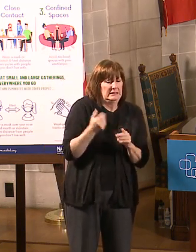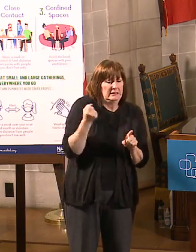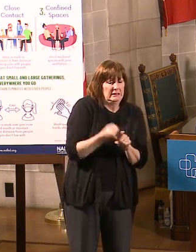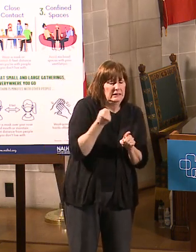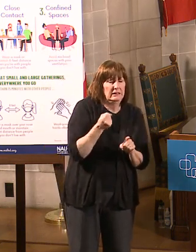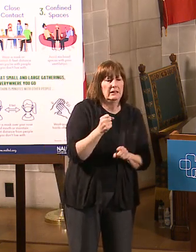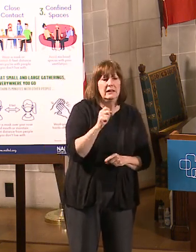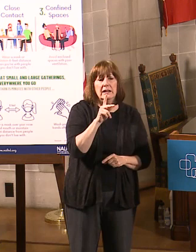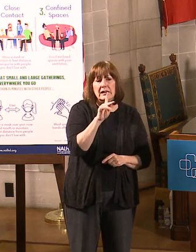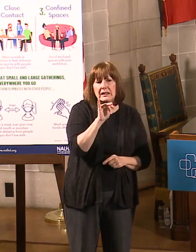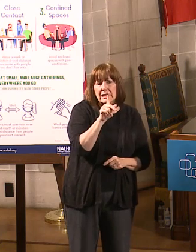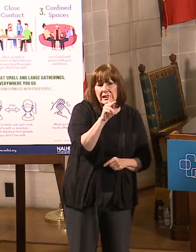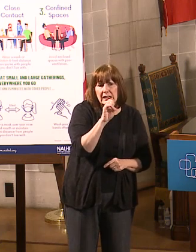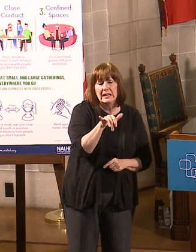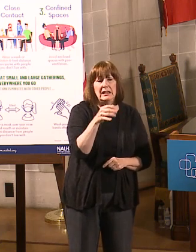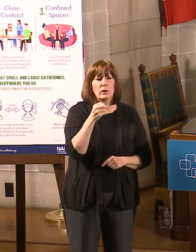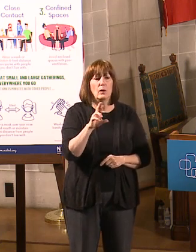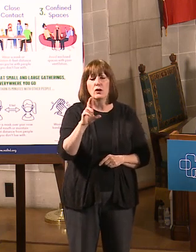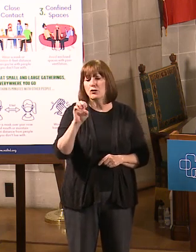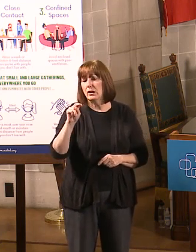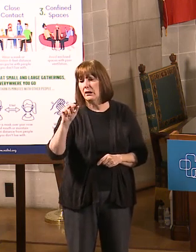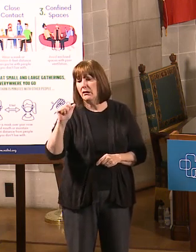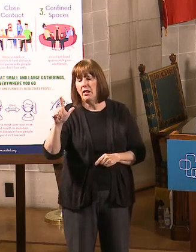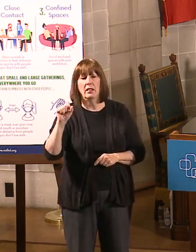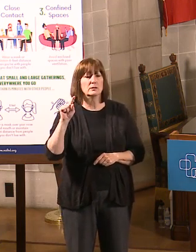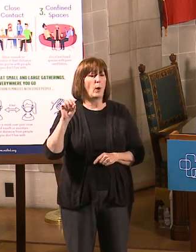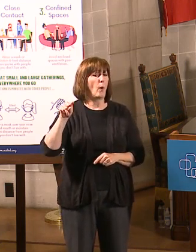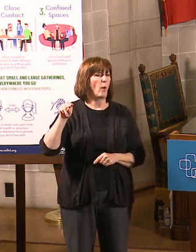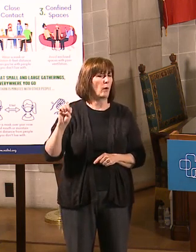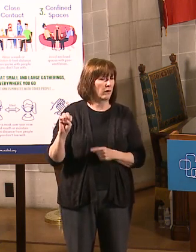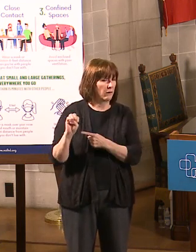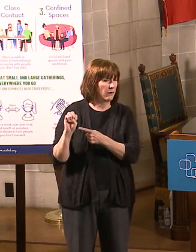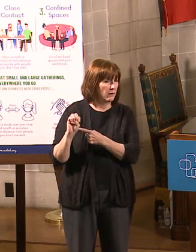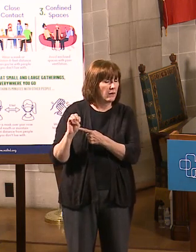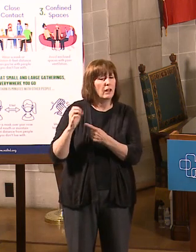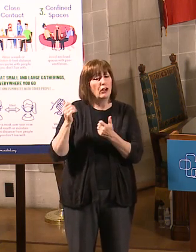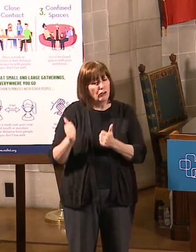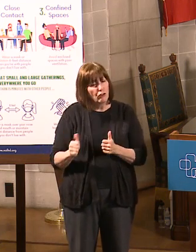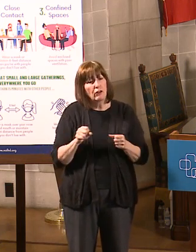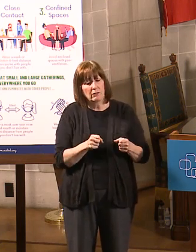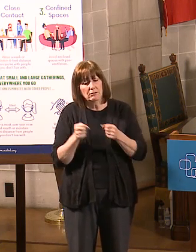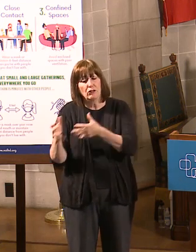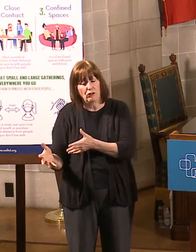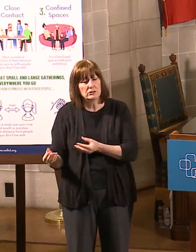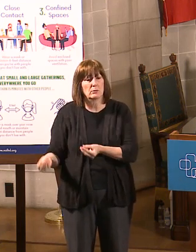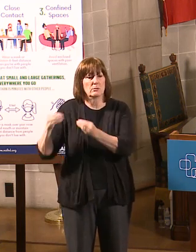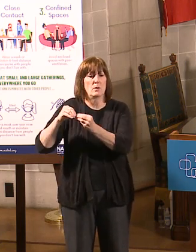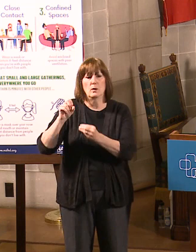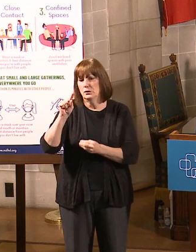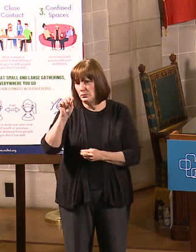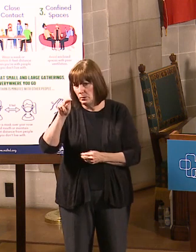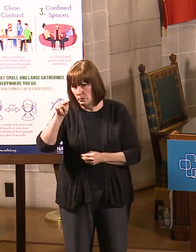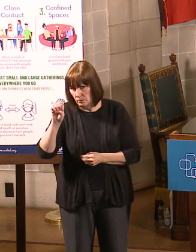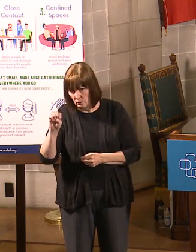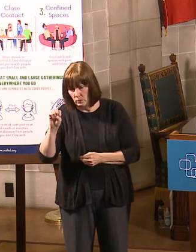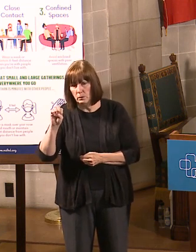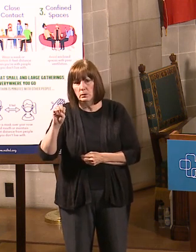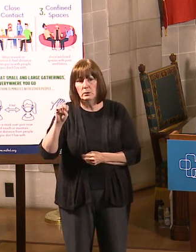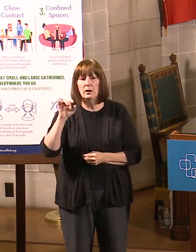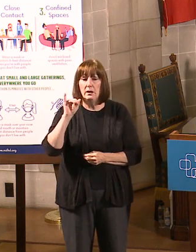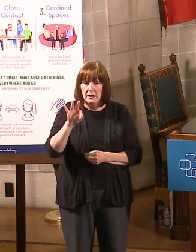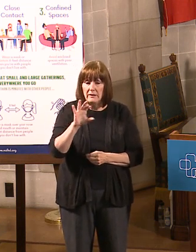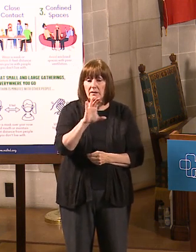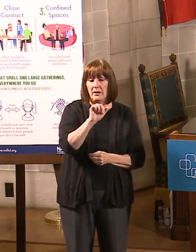that way, maybe there could be a side effect of developing more stones if they're calcium oxalate